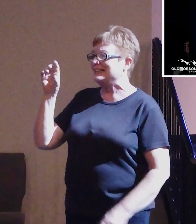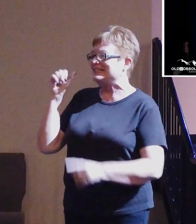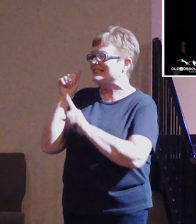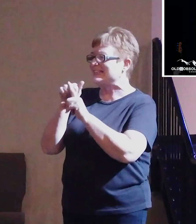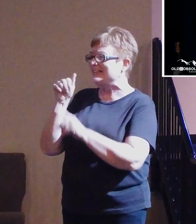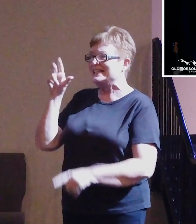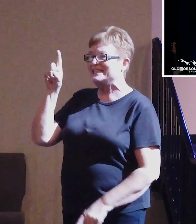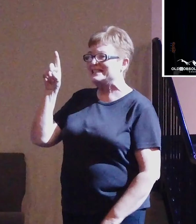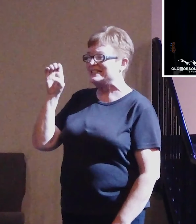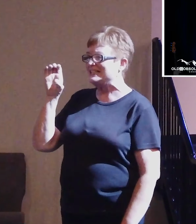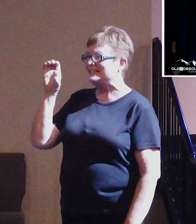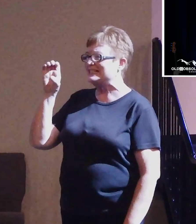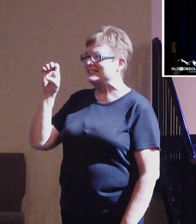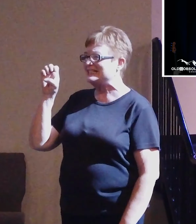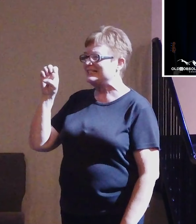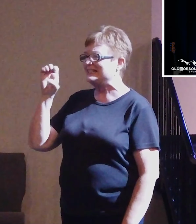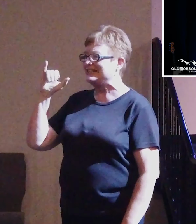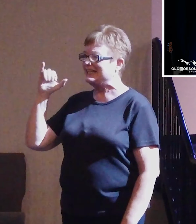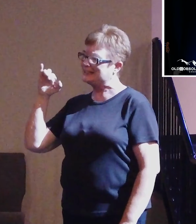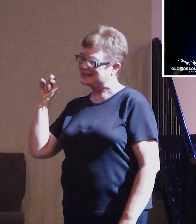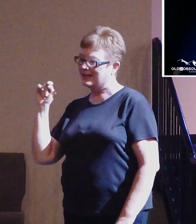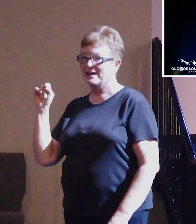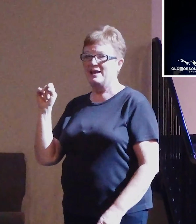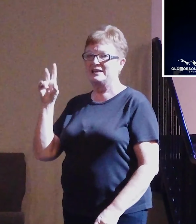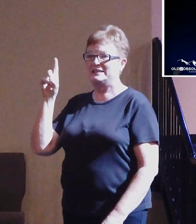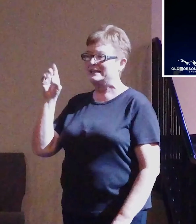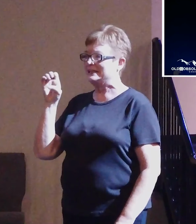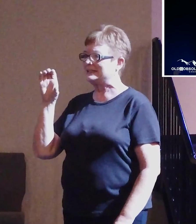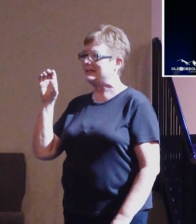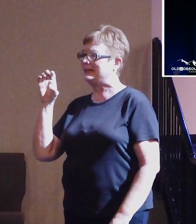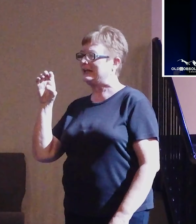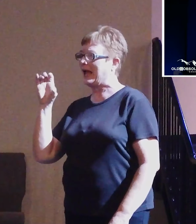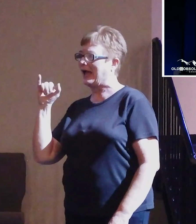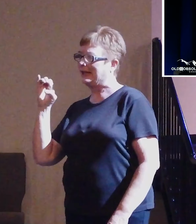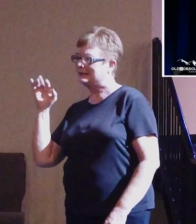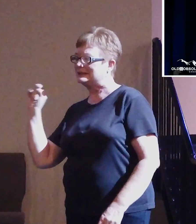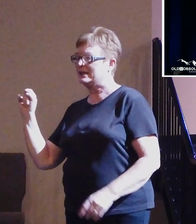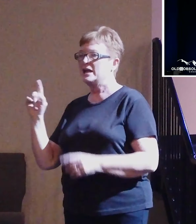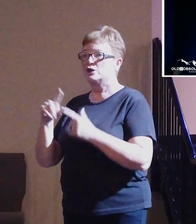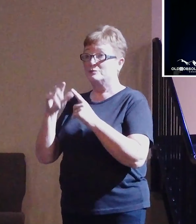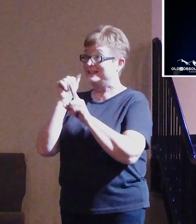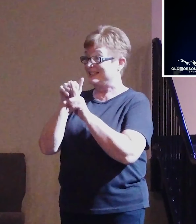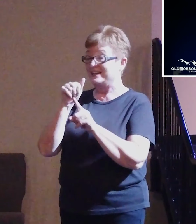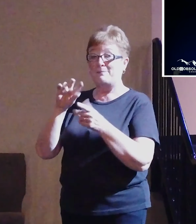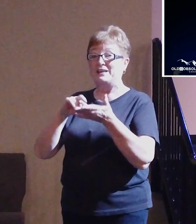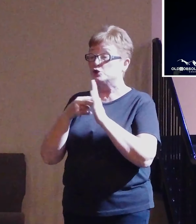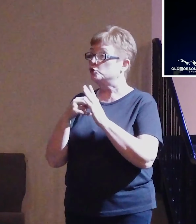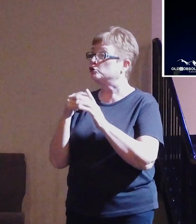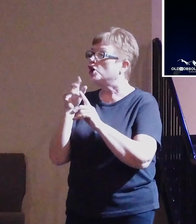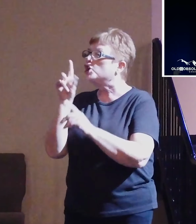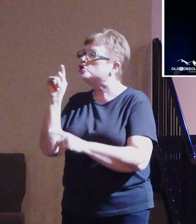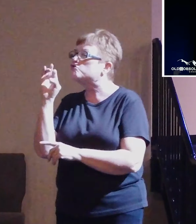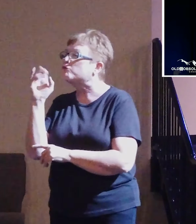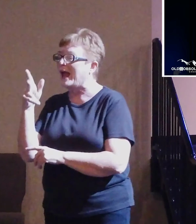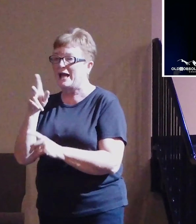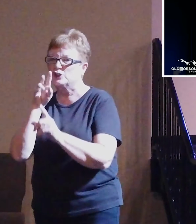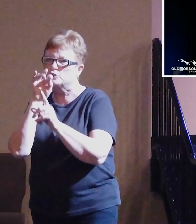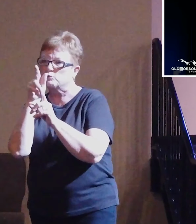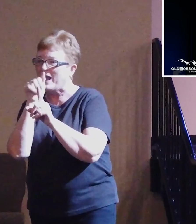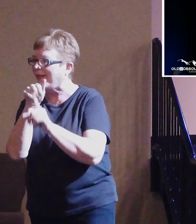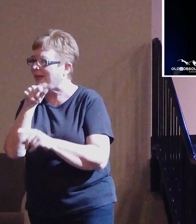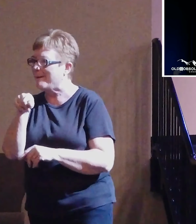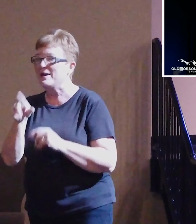another manifestation of lying. To deceive someone is to trick them or deliberately